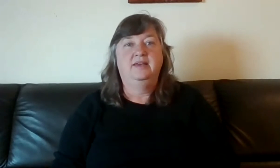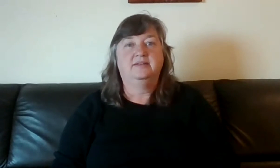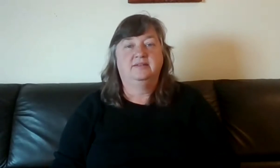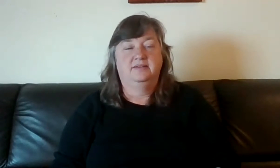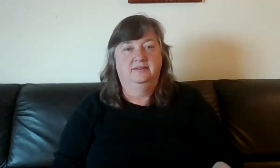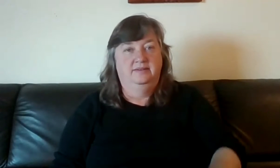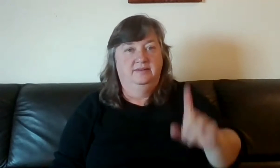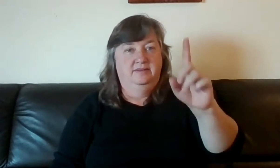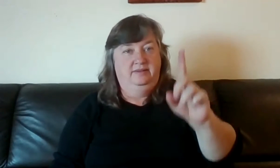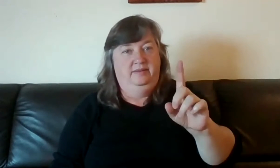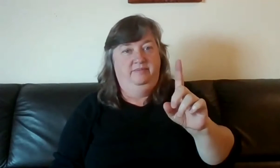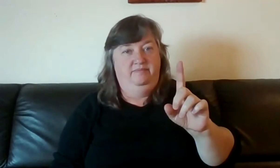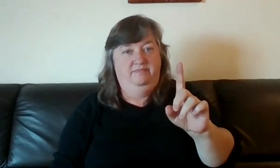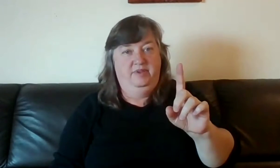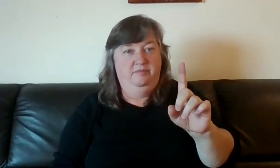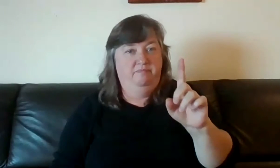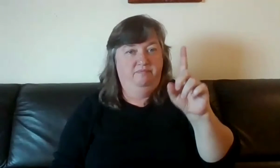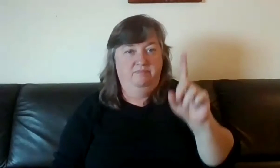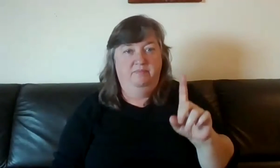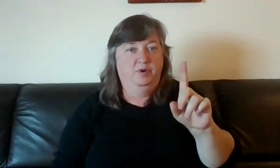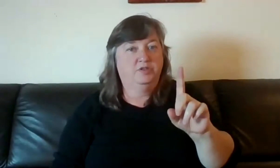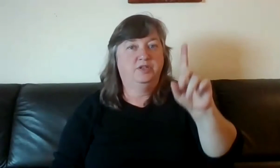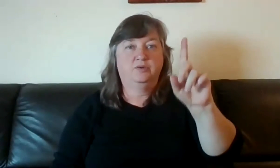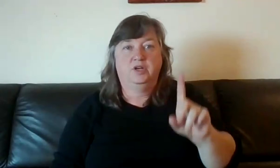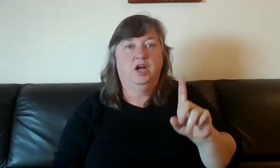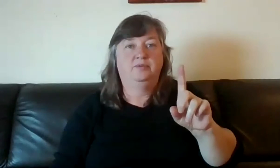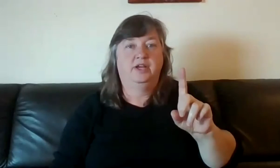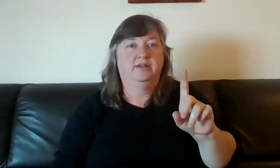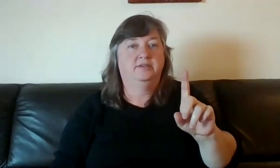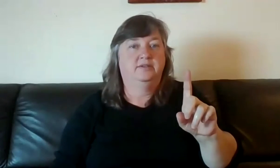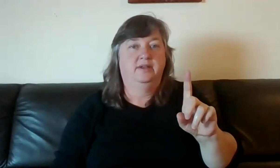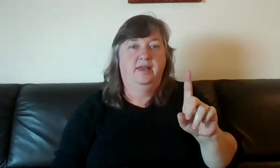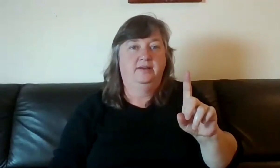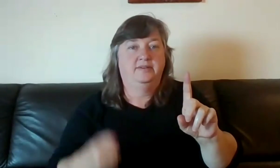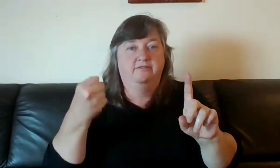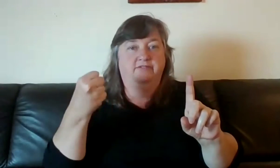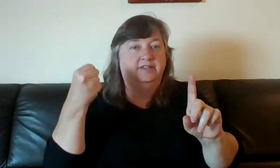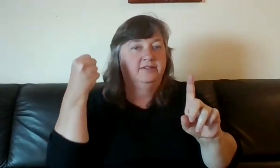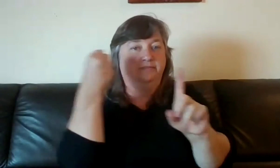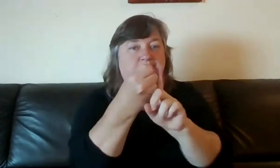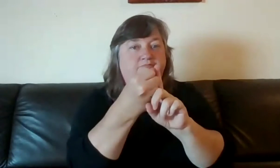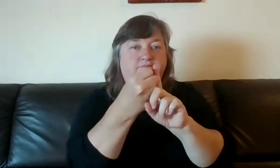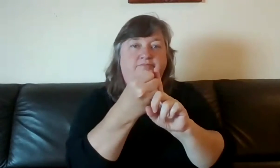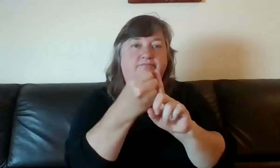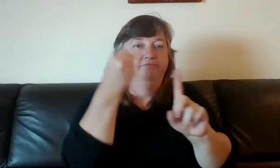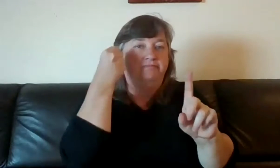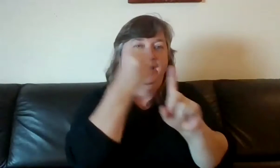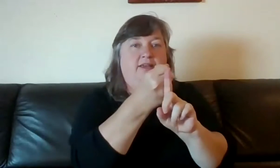Hit. Be a person or an object, and you take a fist and you